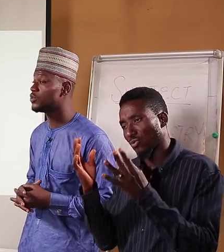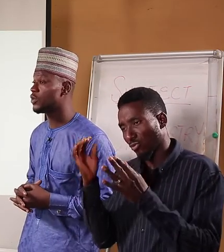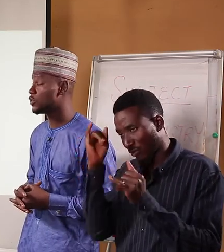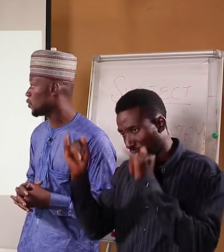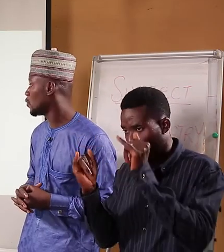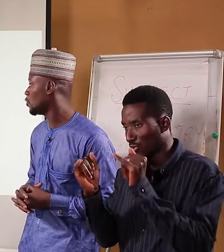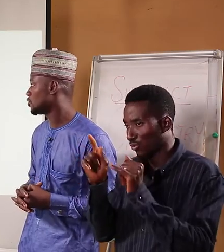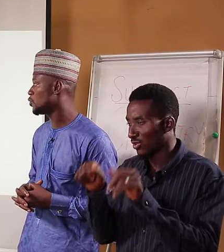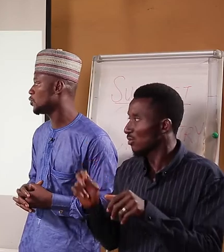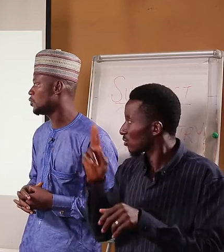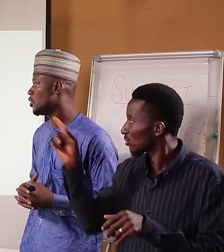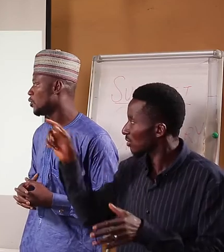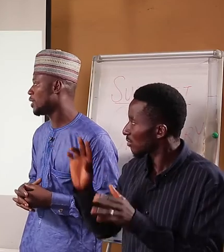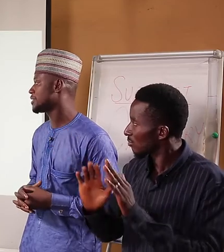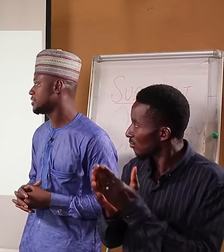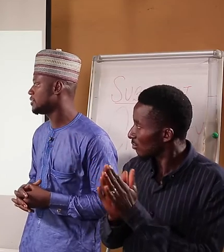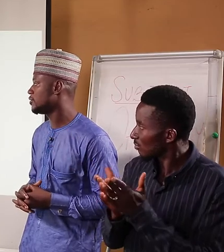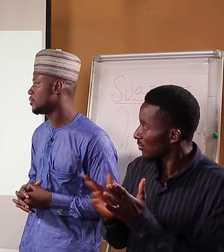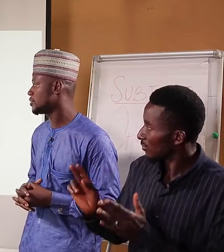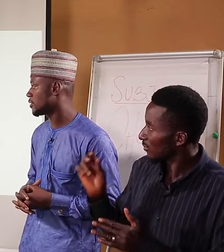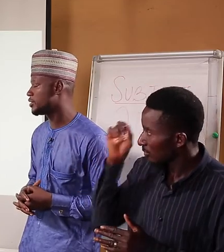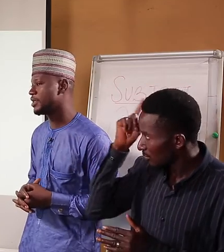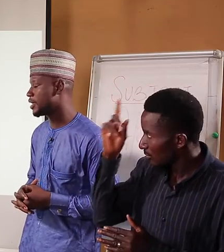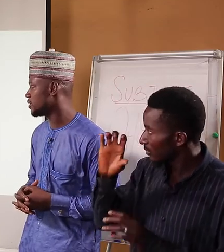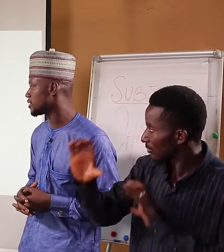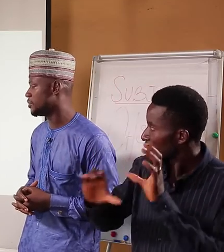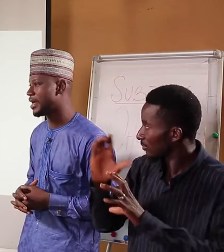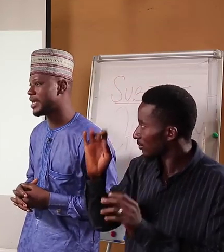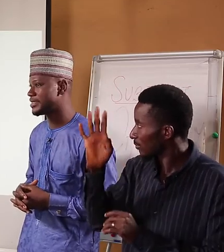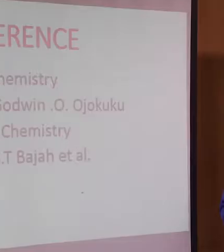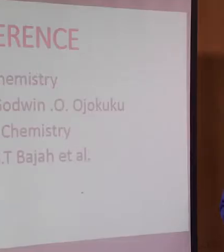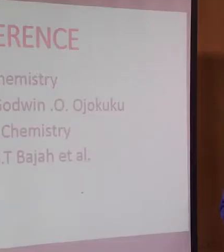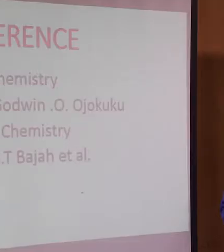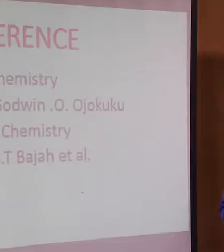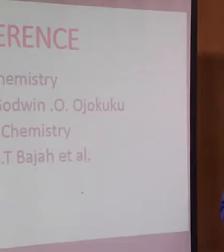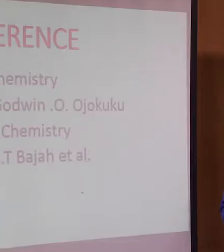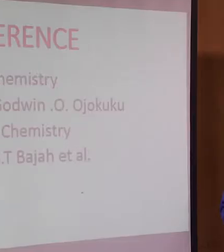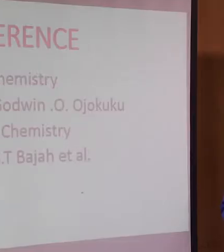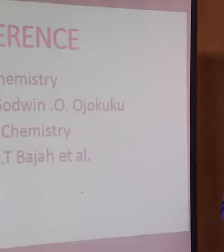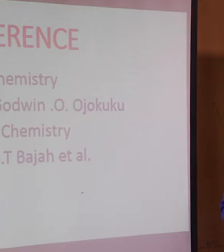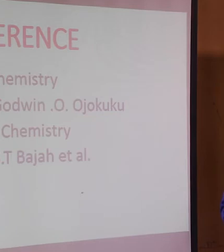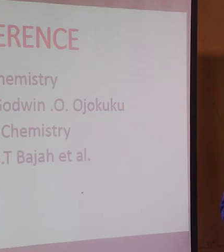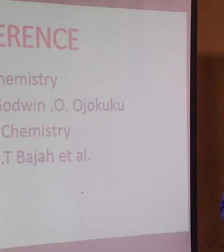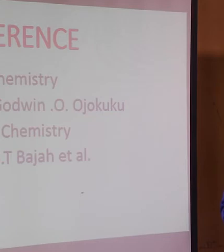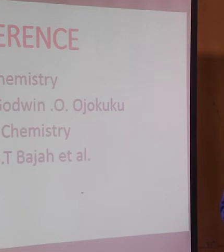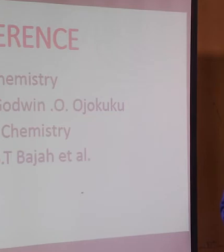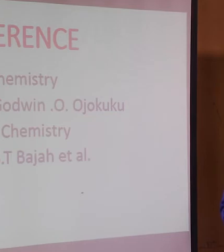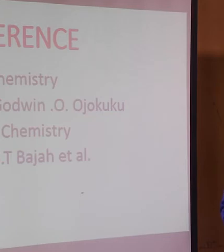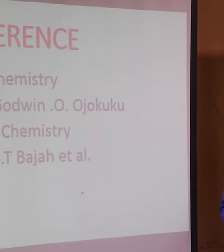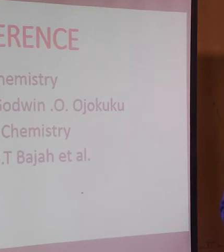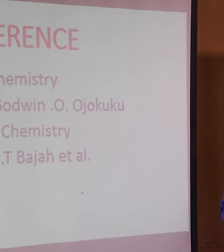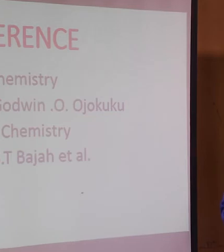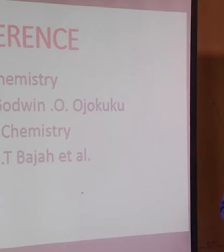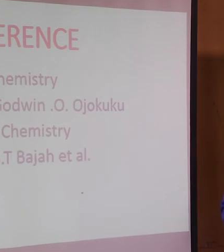by Godwin O. Ojokuku, or at Senior Secondary Chemistry by S.T. Baja. If you have any